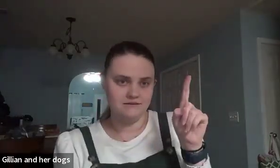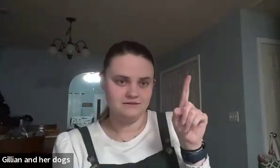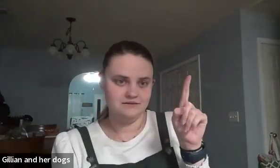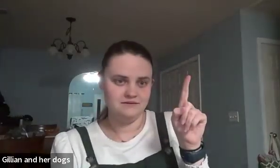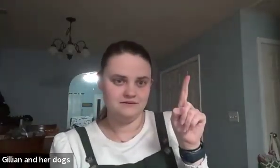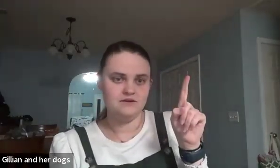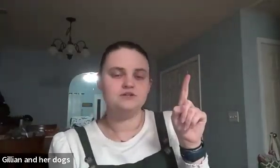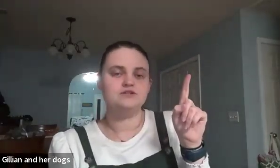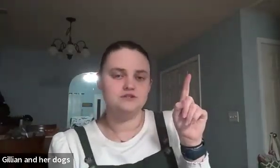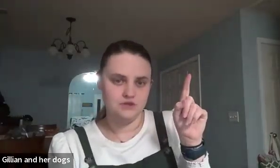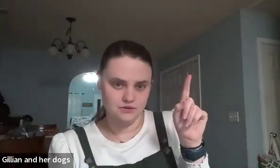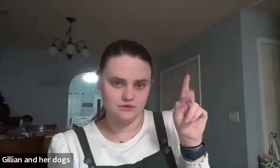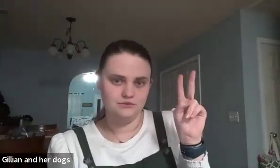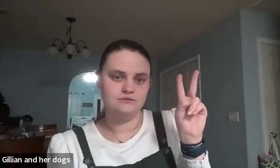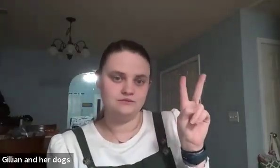1, 2,